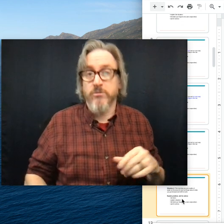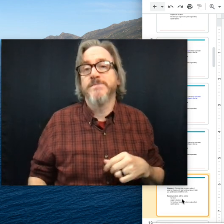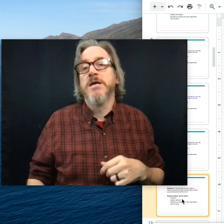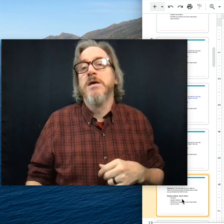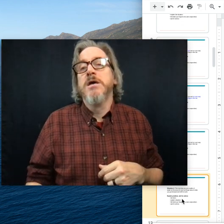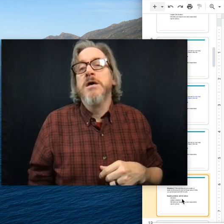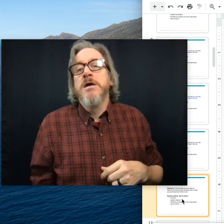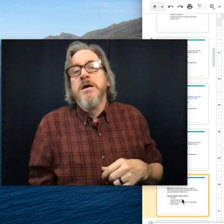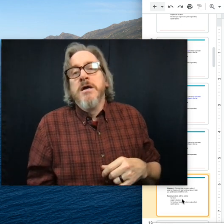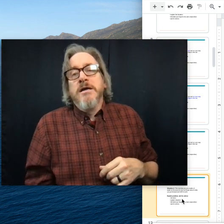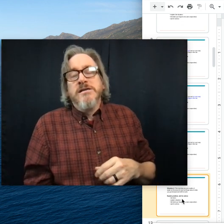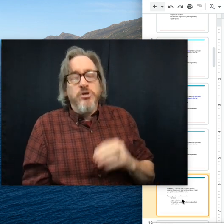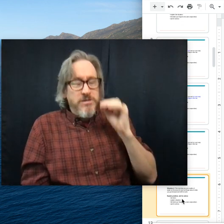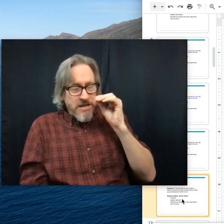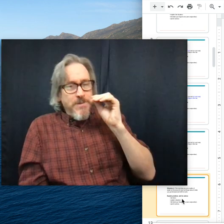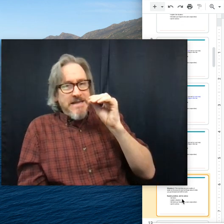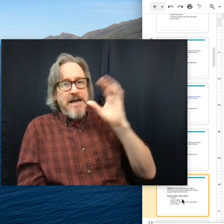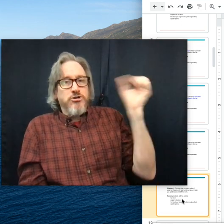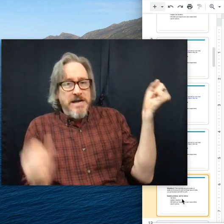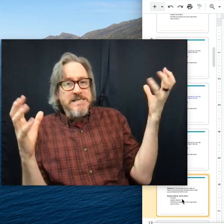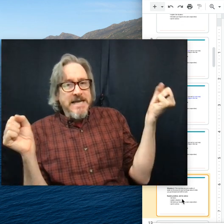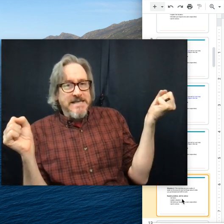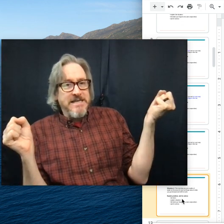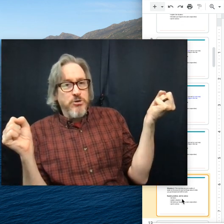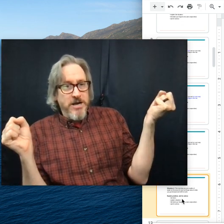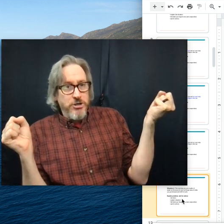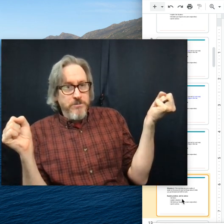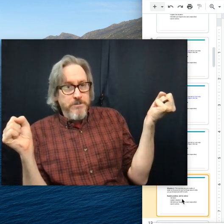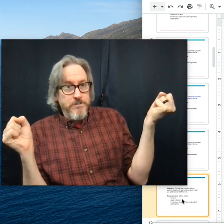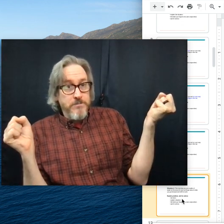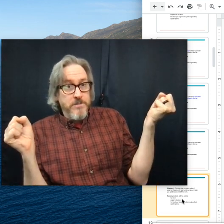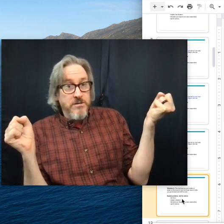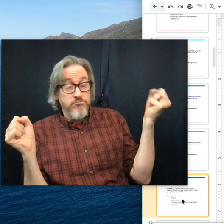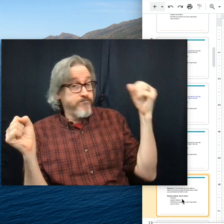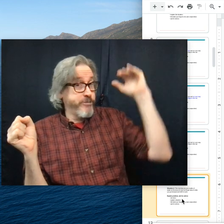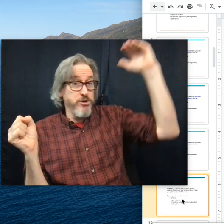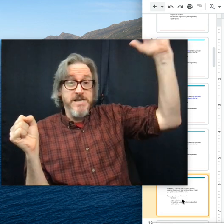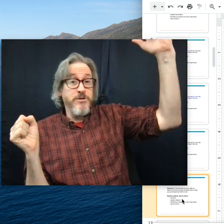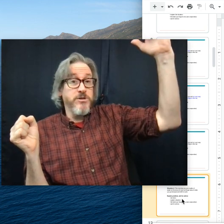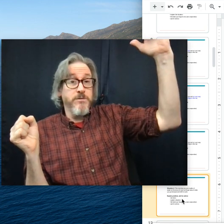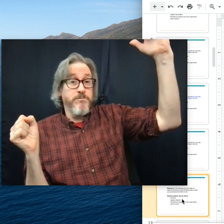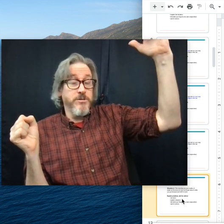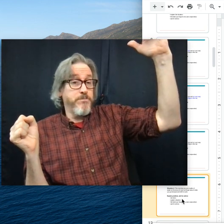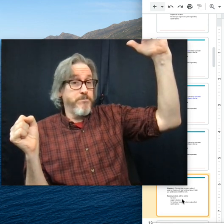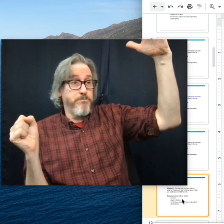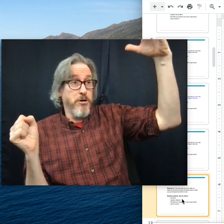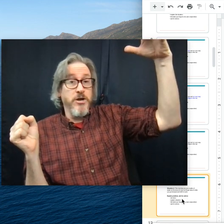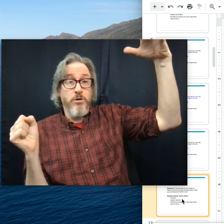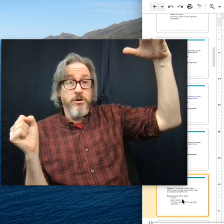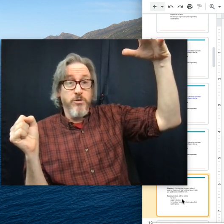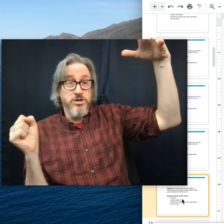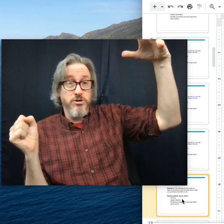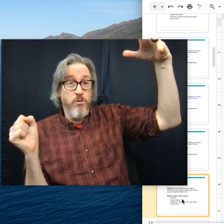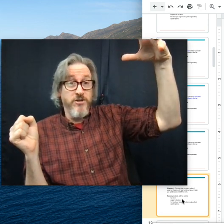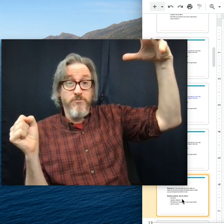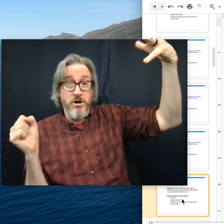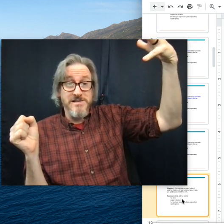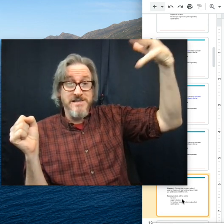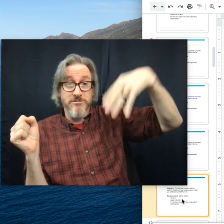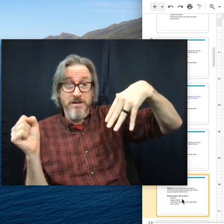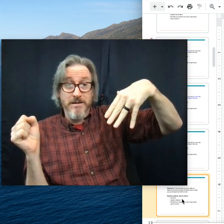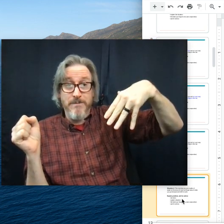those ground rules. So think about that. Translate the situation. Do the same thing with the parking one, which